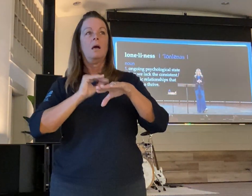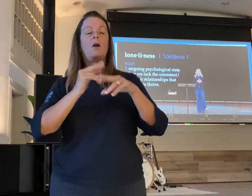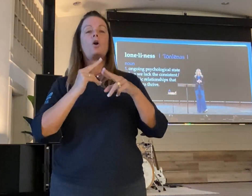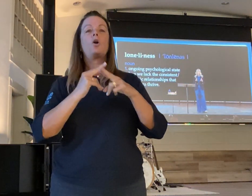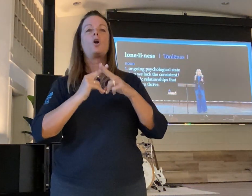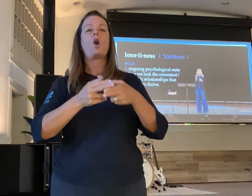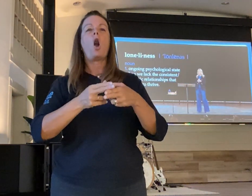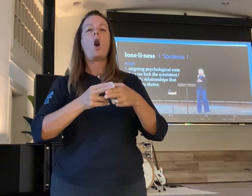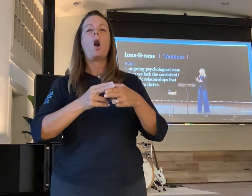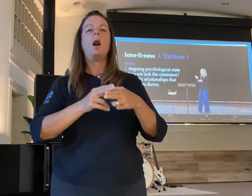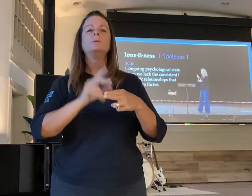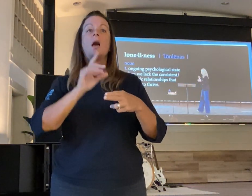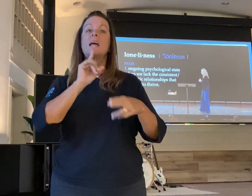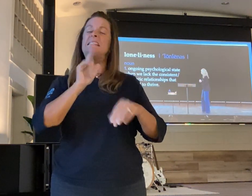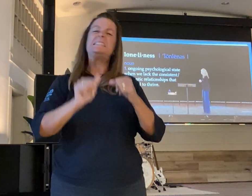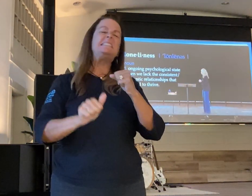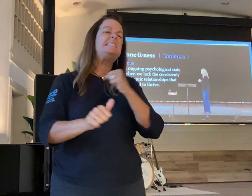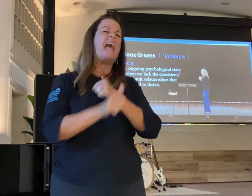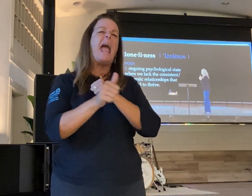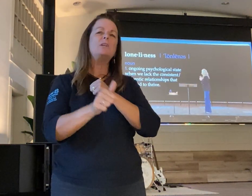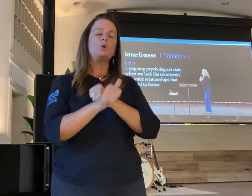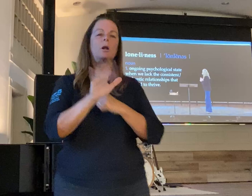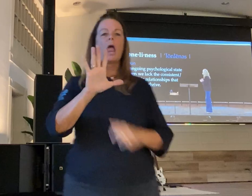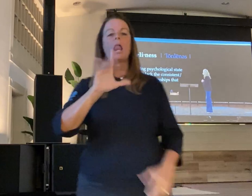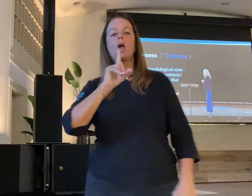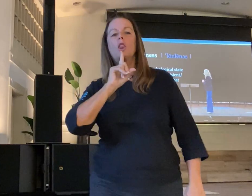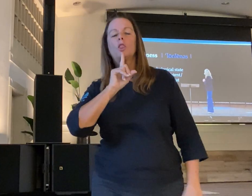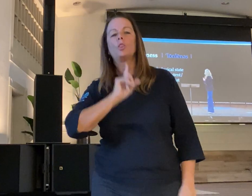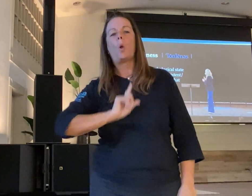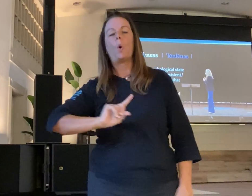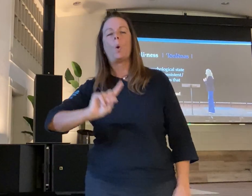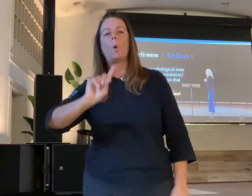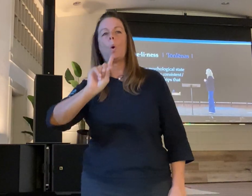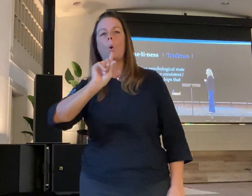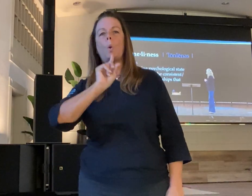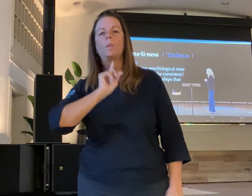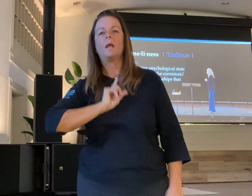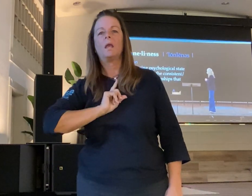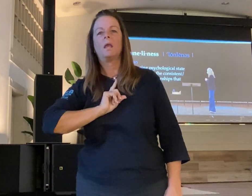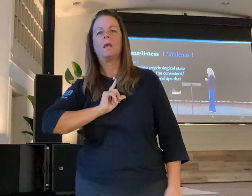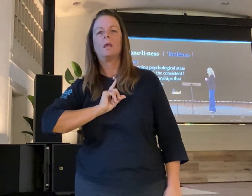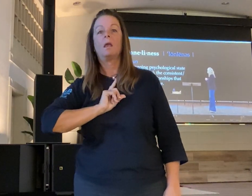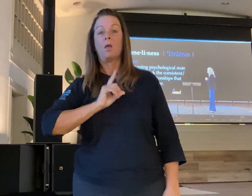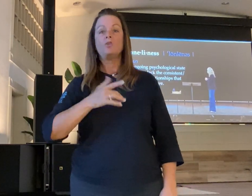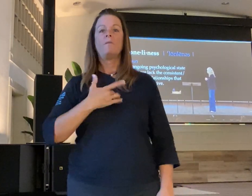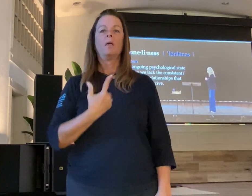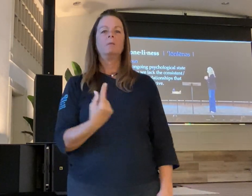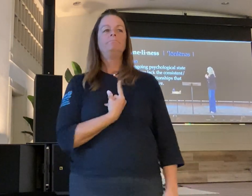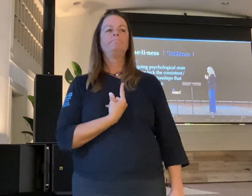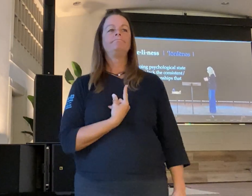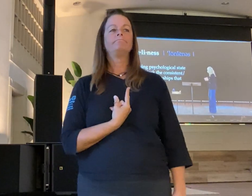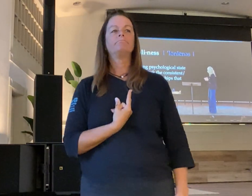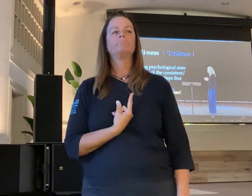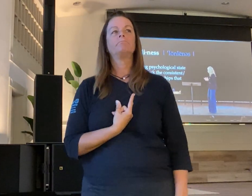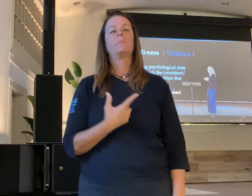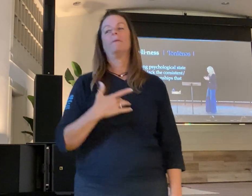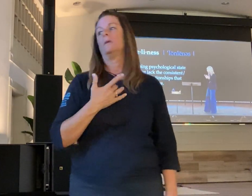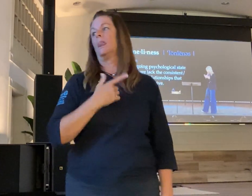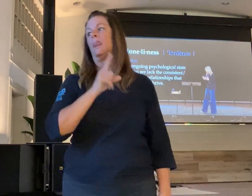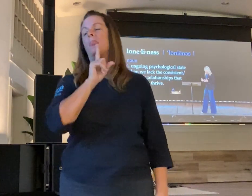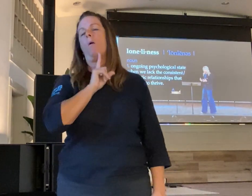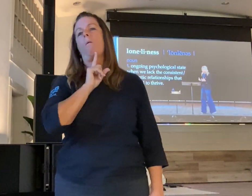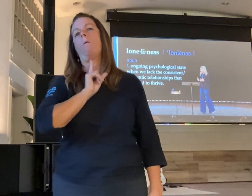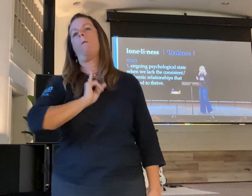Loneliness. Loneliness, by definition, is this ongoing psychological state when we lack the